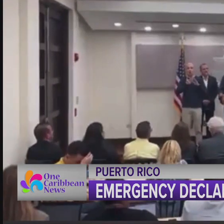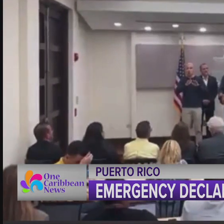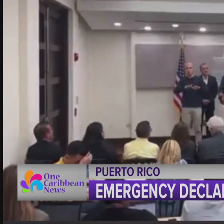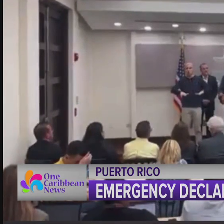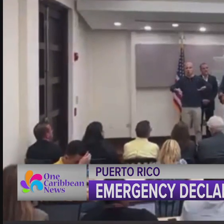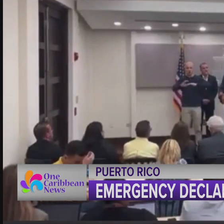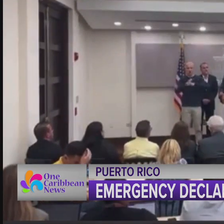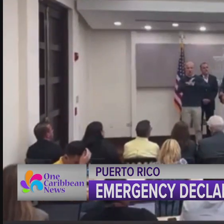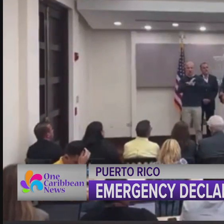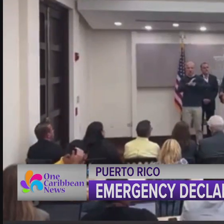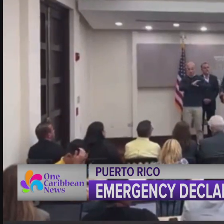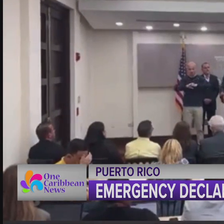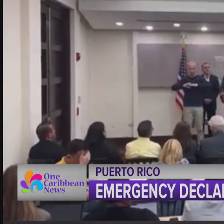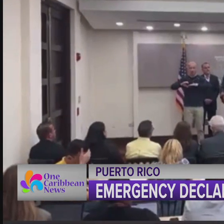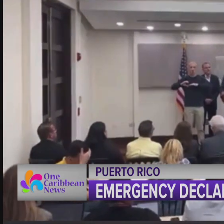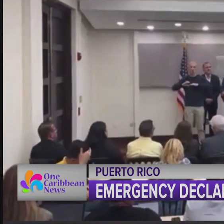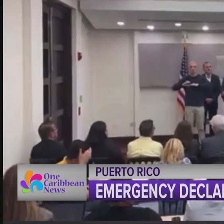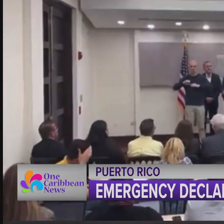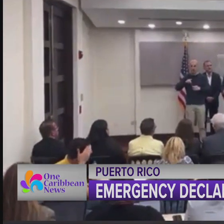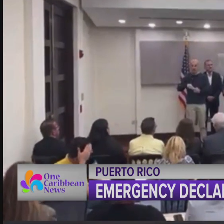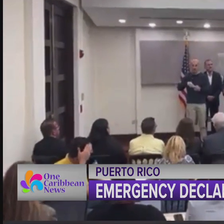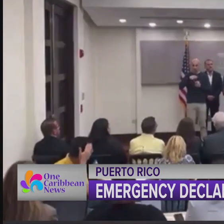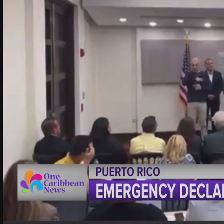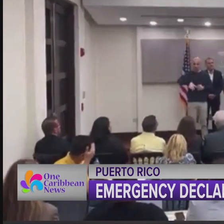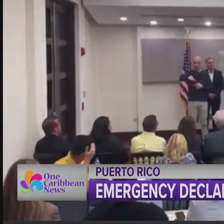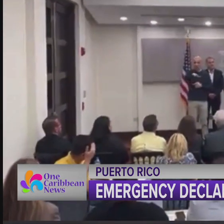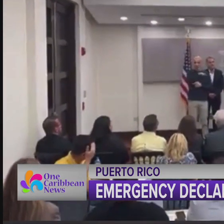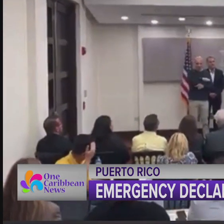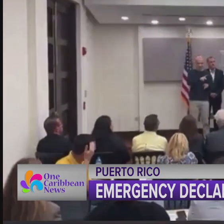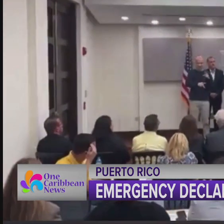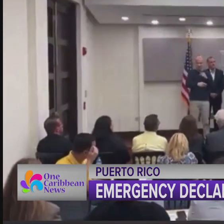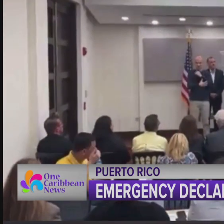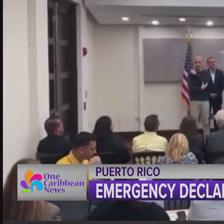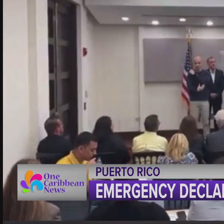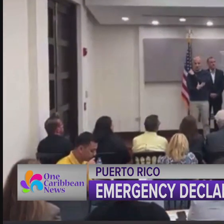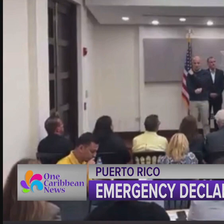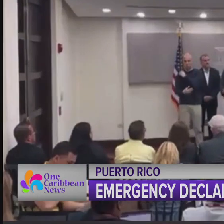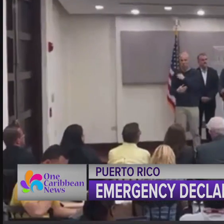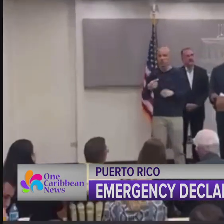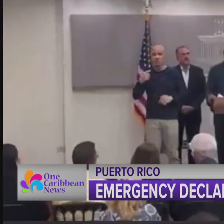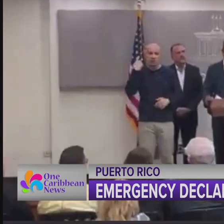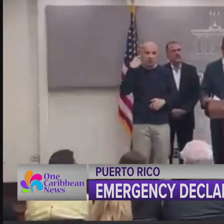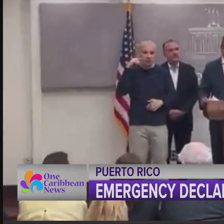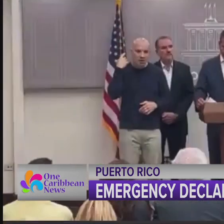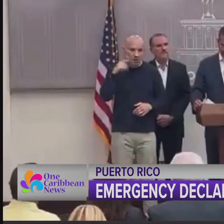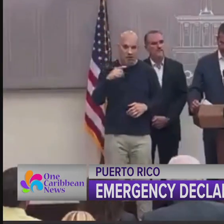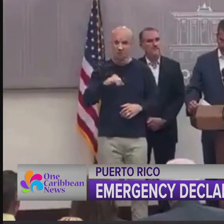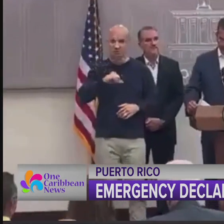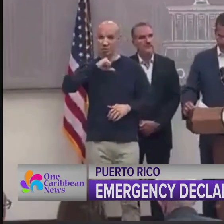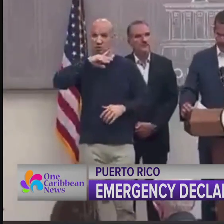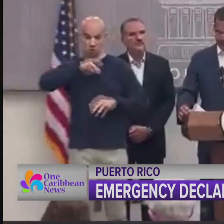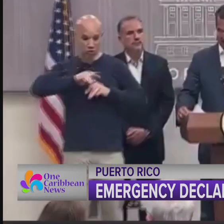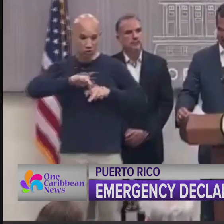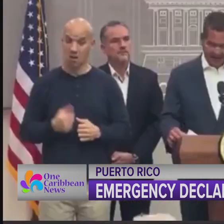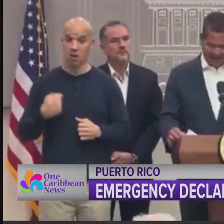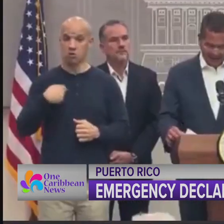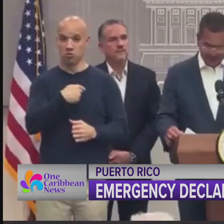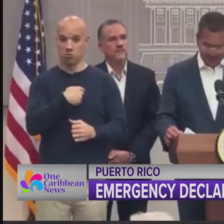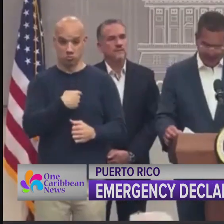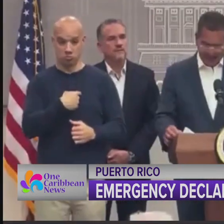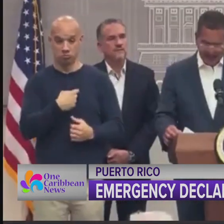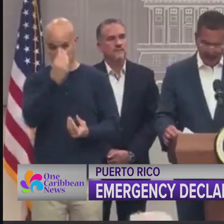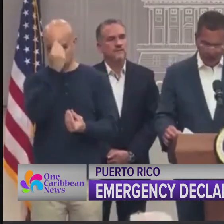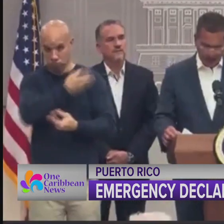collect additional state and federal funds for the implementation of the initiatives. The governor declared and ordered that